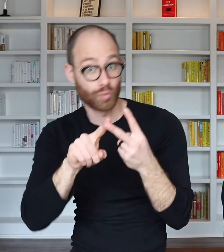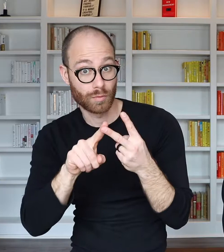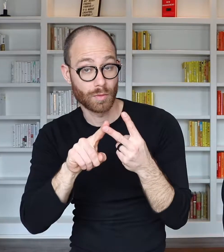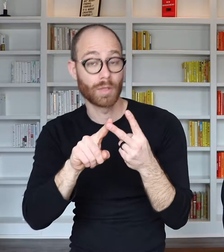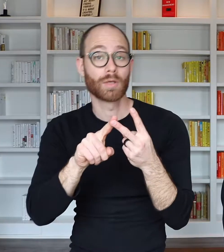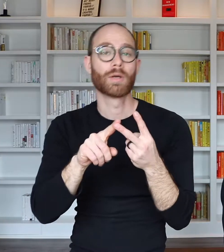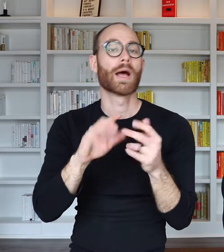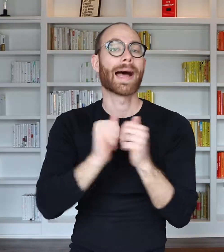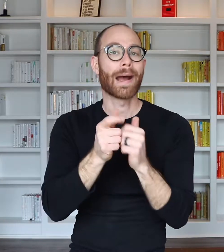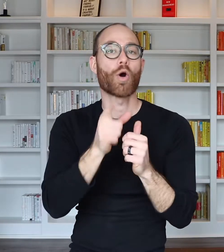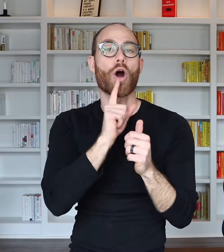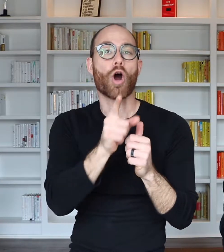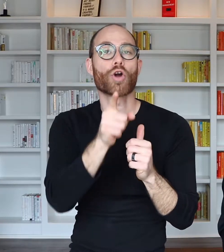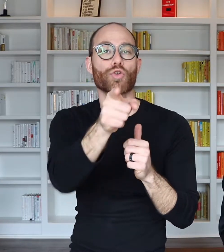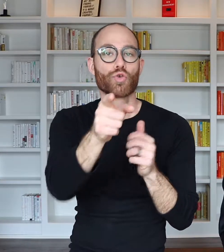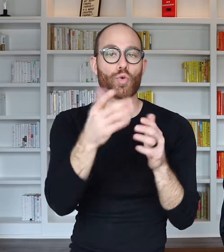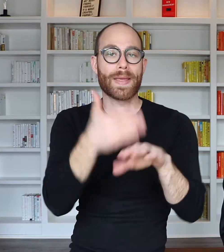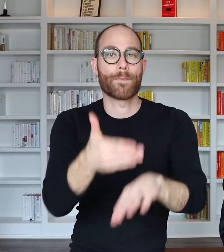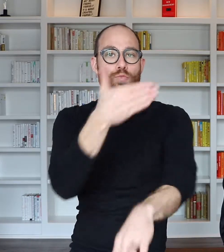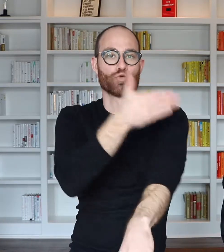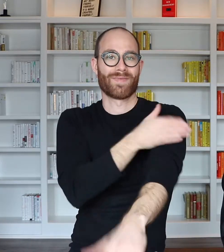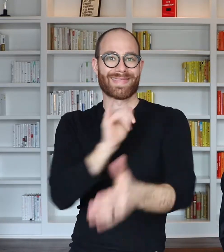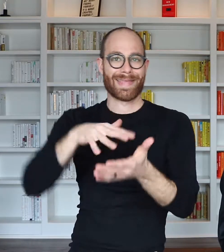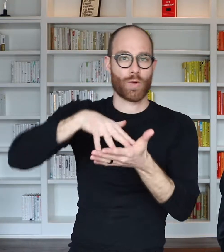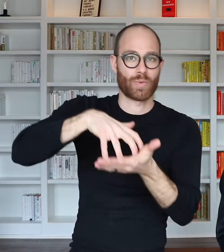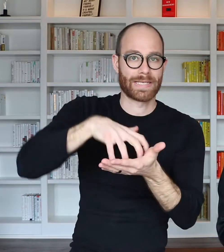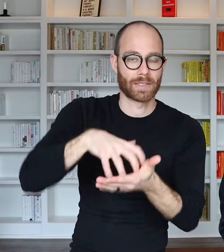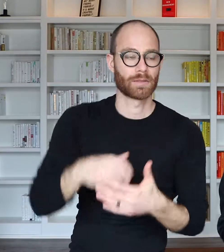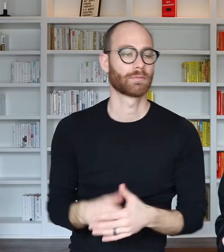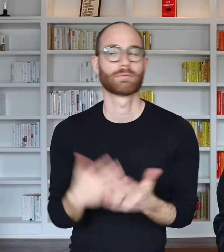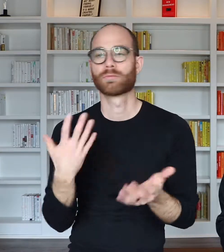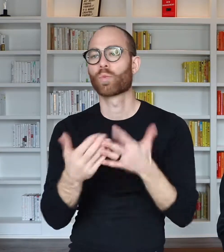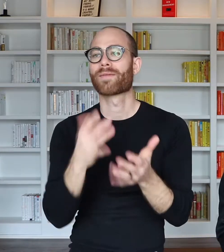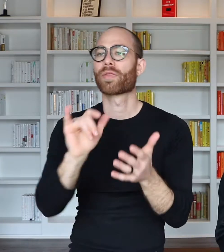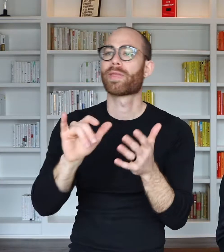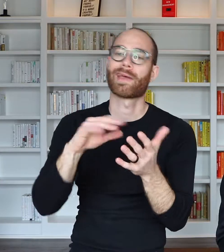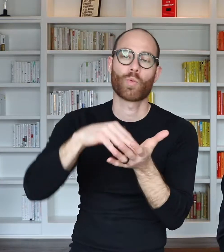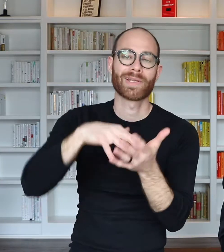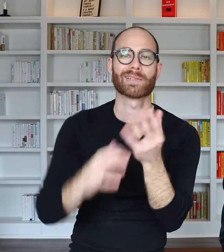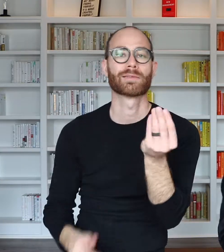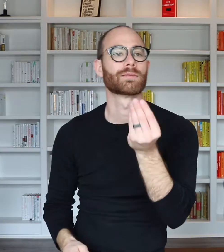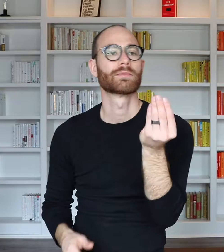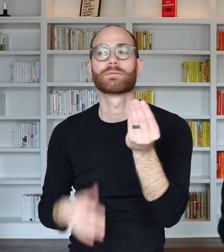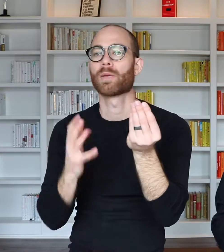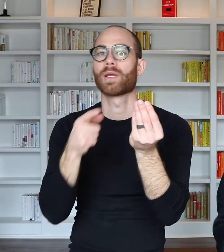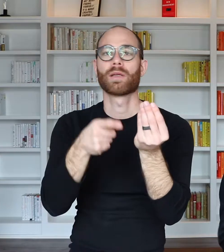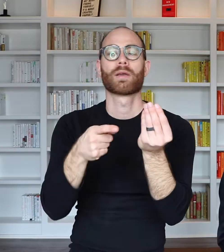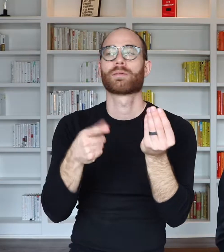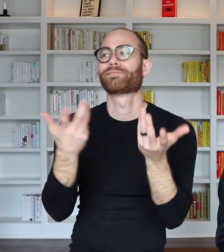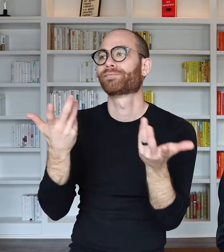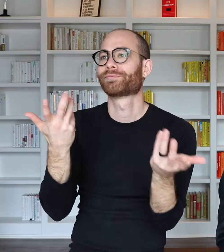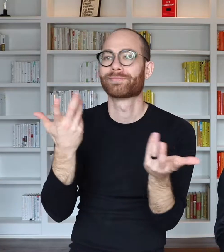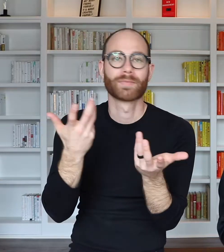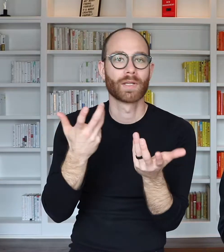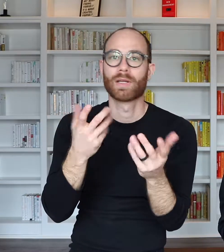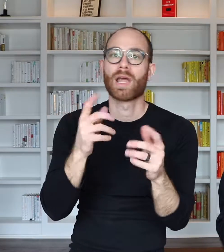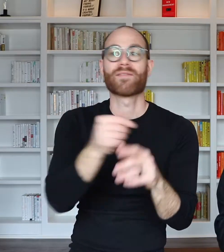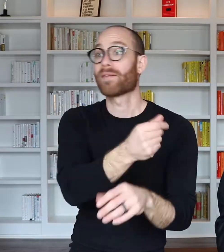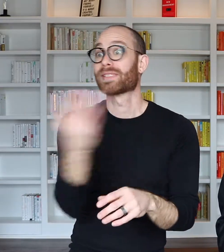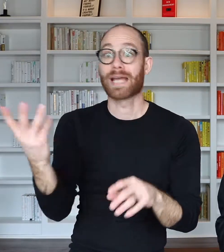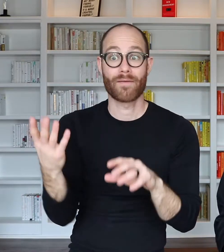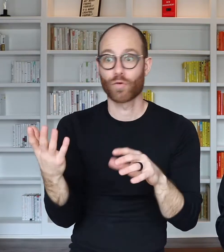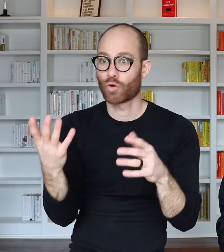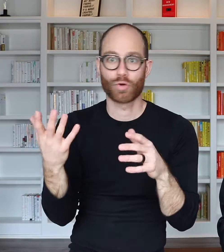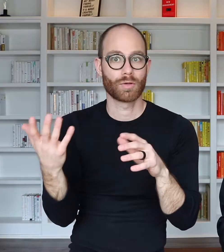you're improving on it. So whatever your weakness is, maybe it is that I have trouble managing multiple different deadlines. Whatever